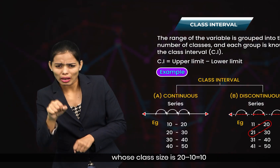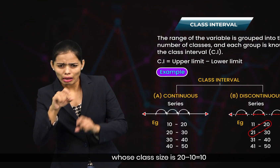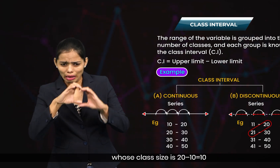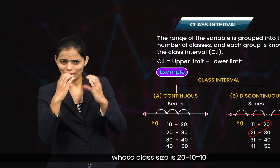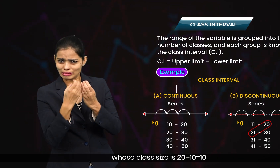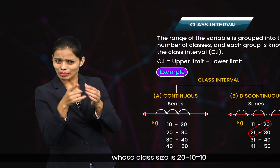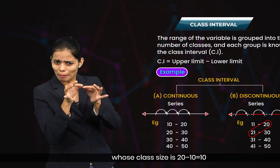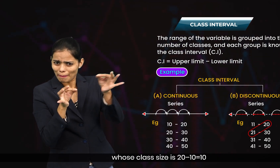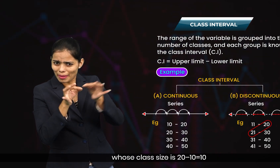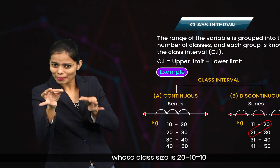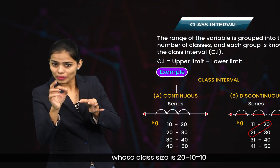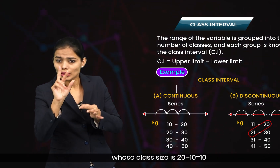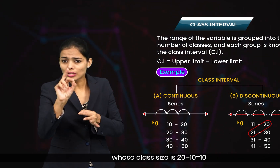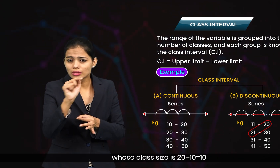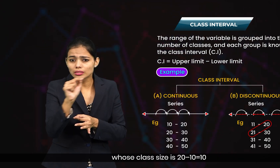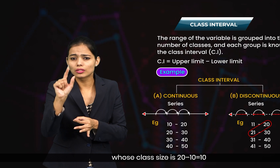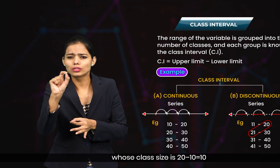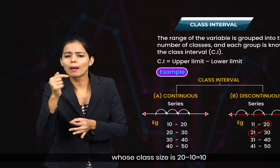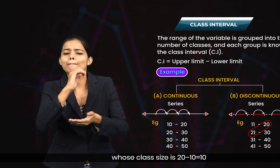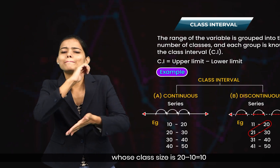minus 10 is equal to 10.